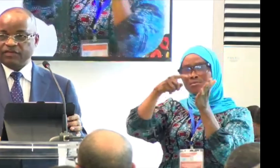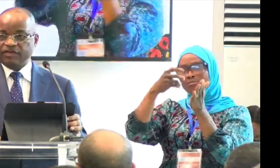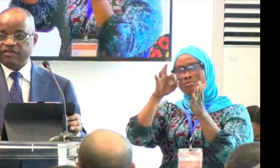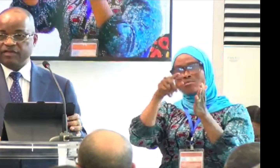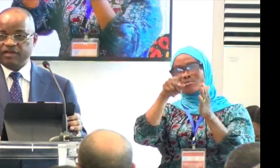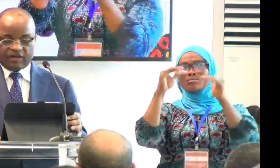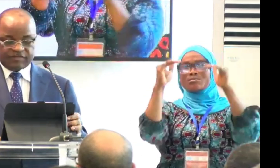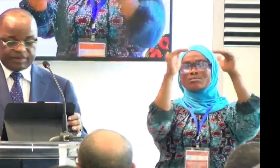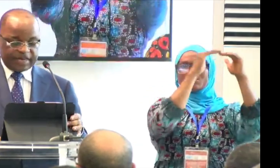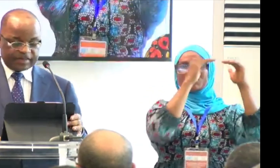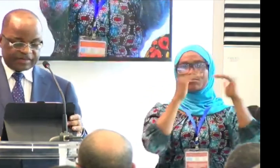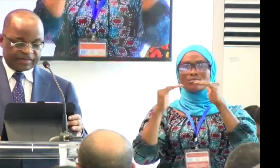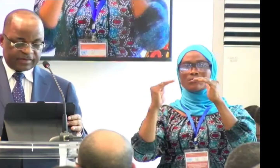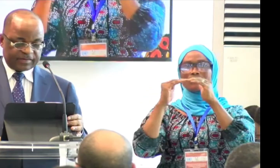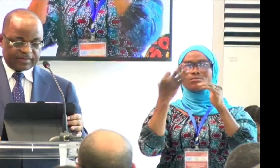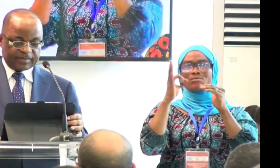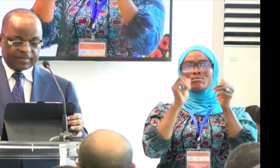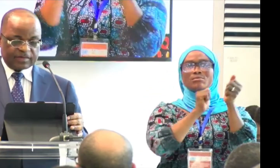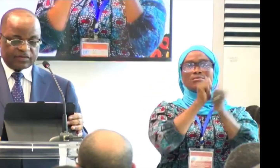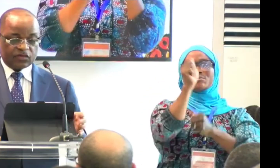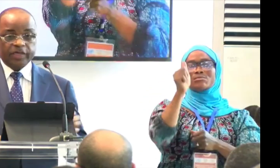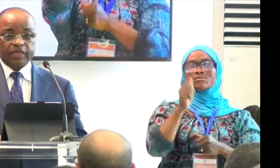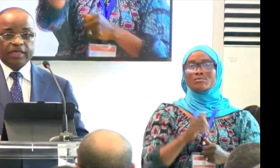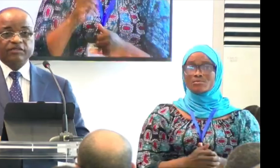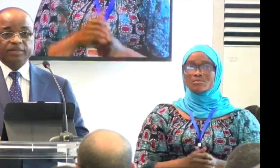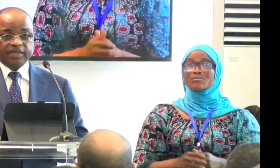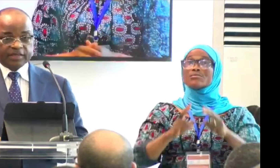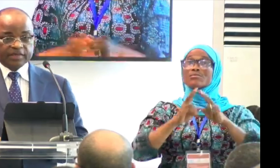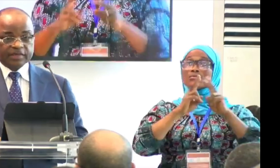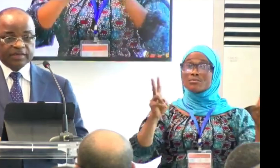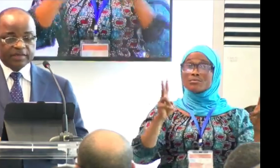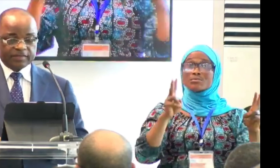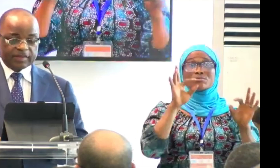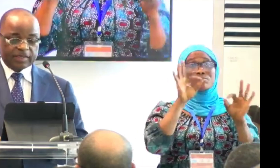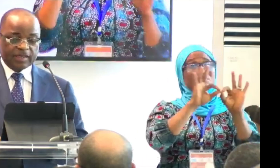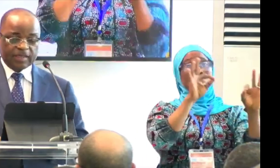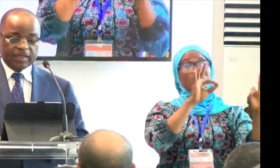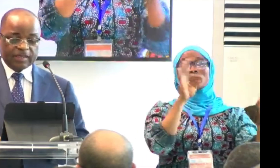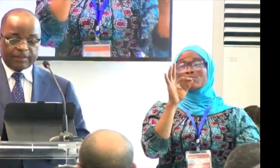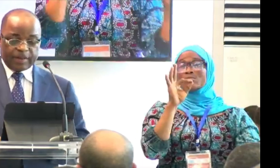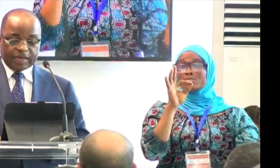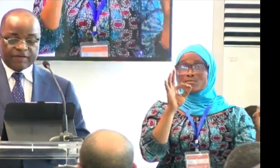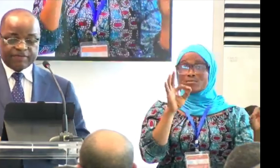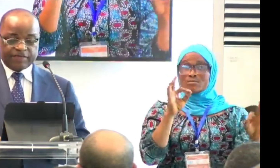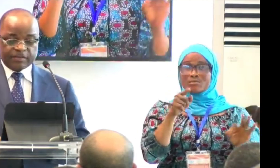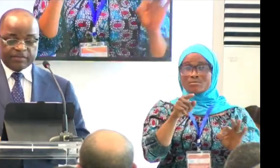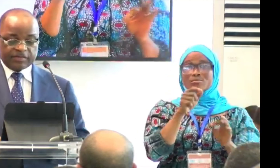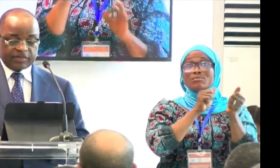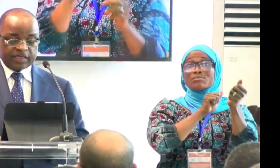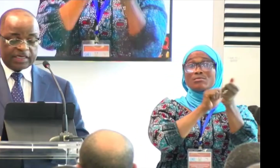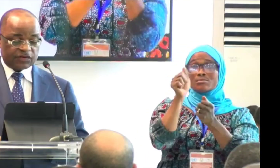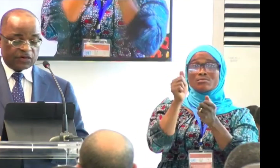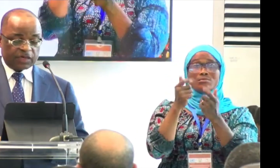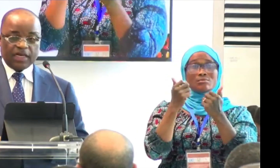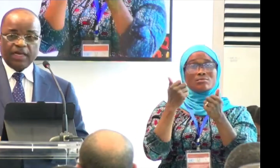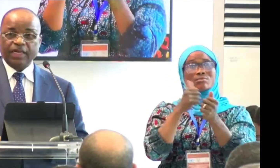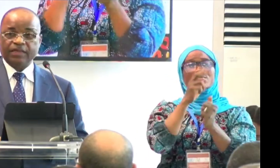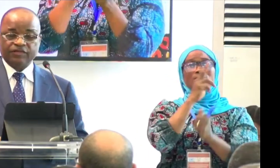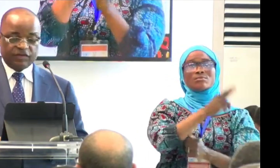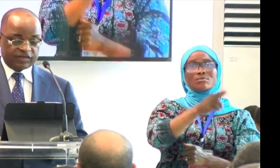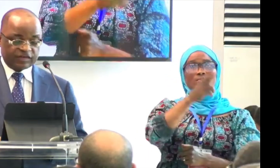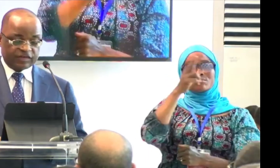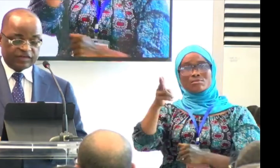injustice of the past. So in that spirit, the pact affirms the